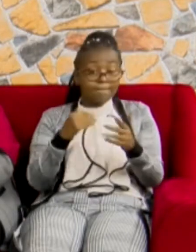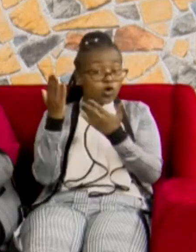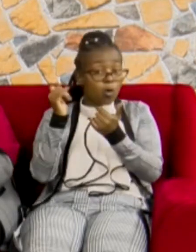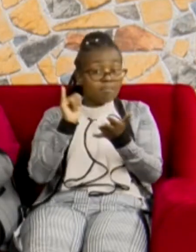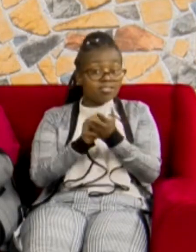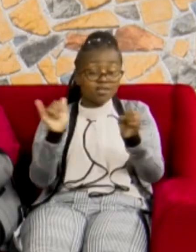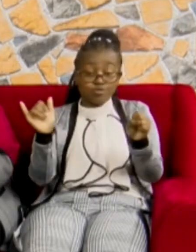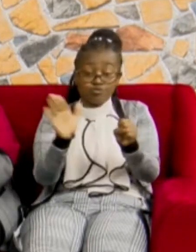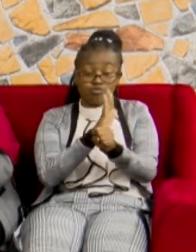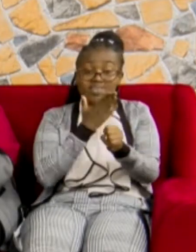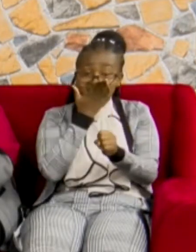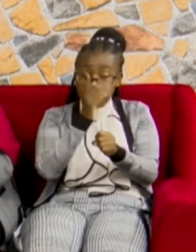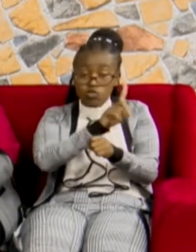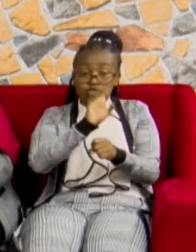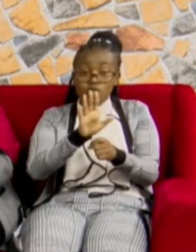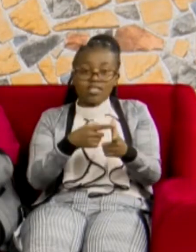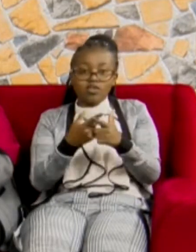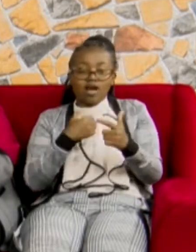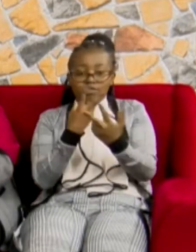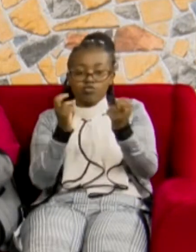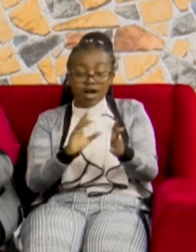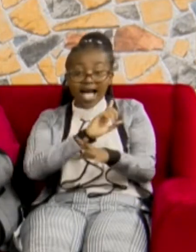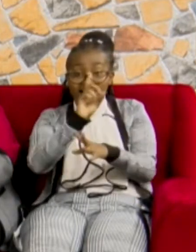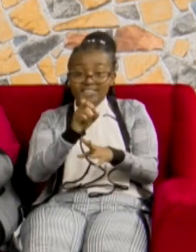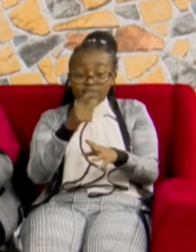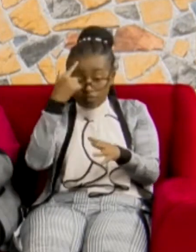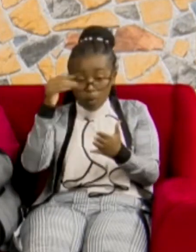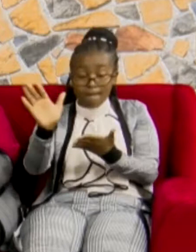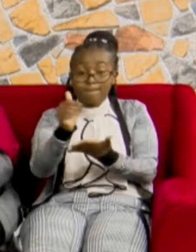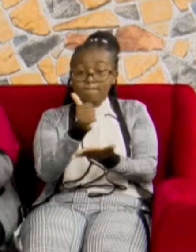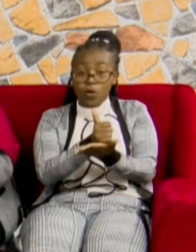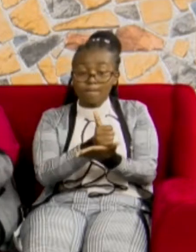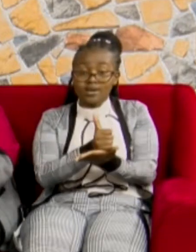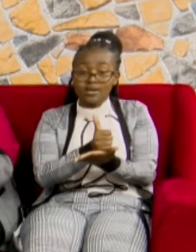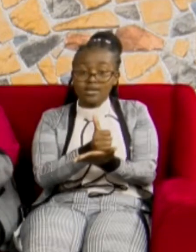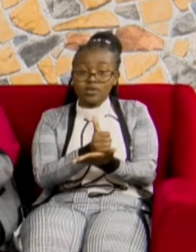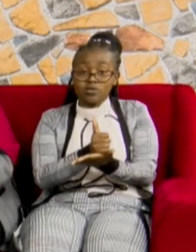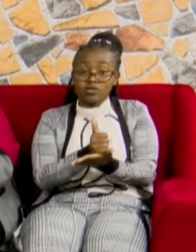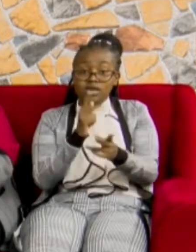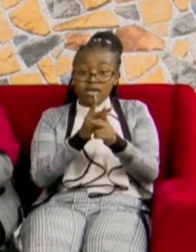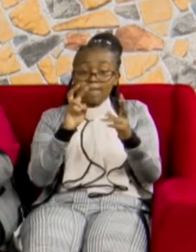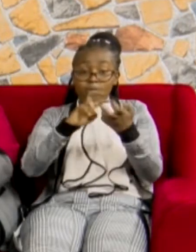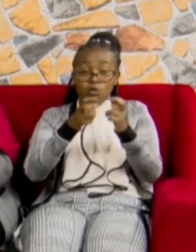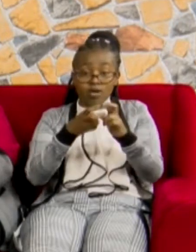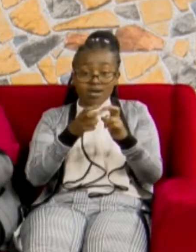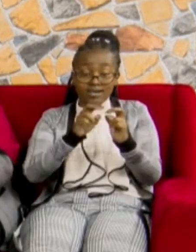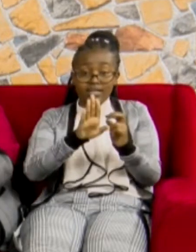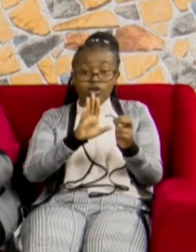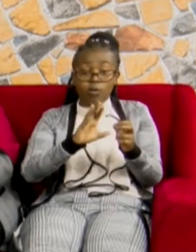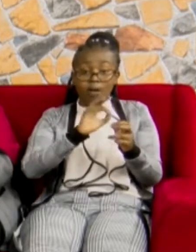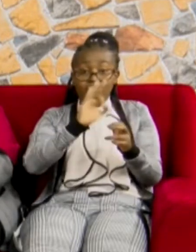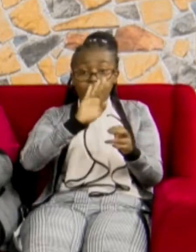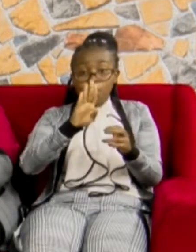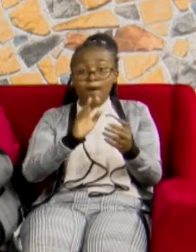that fully answers your question. Then we had a viewer asking for an appointment. Please, we shall put her contacts on our